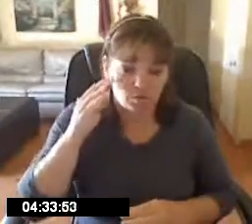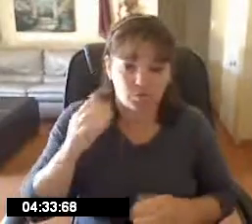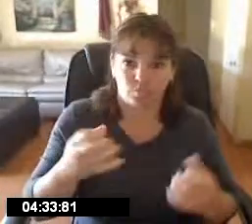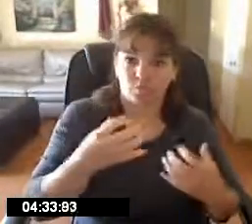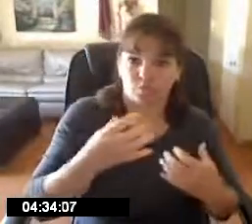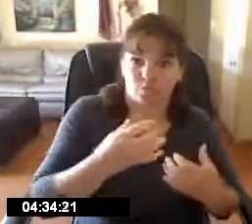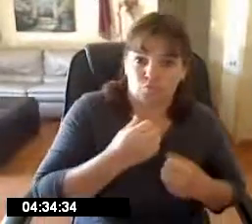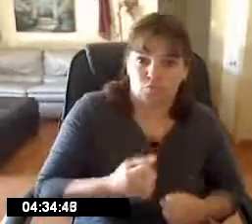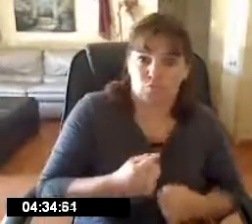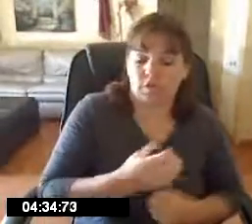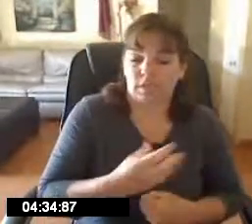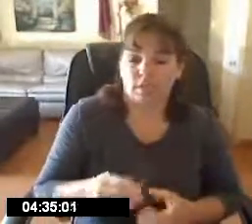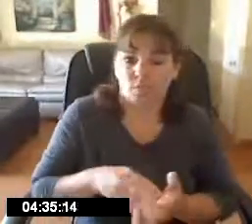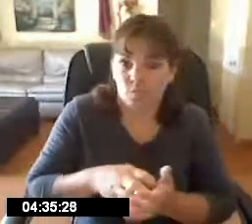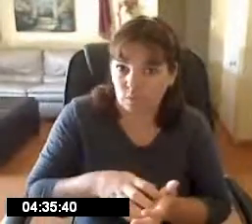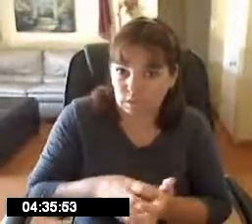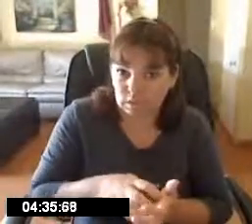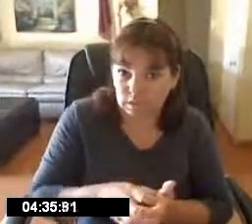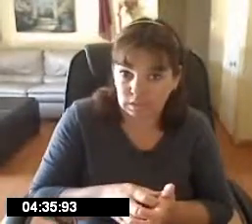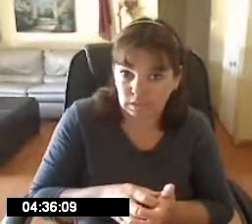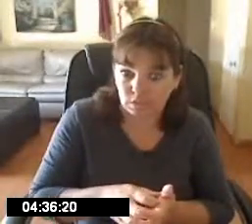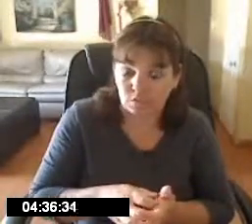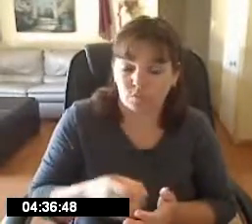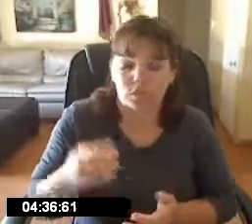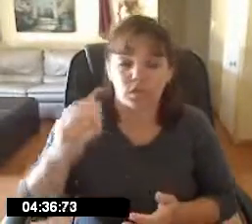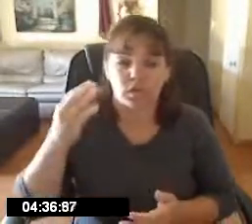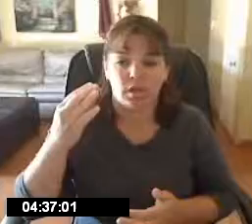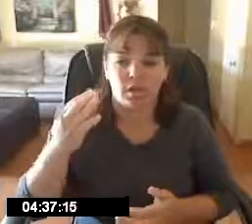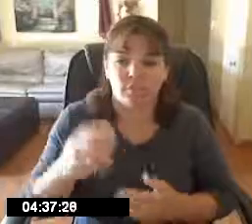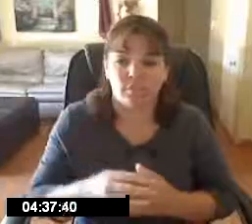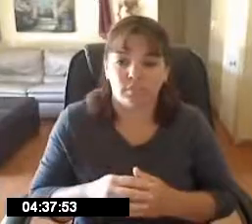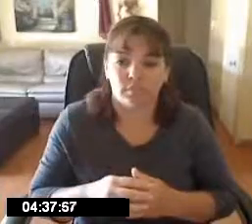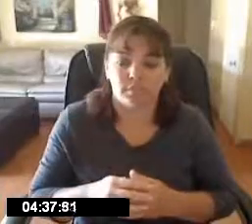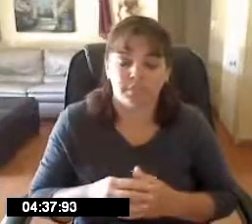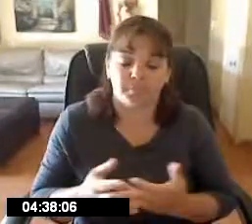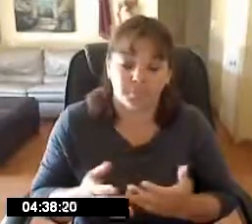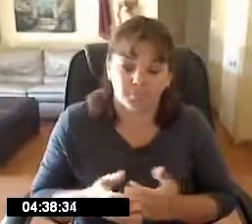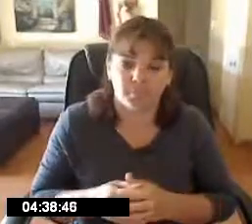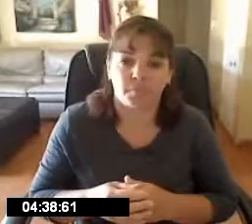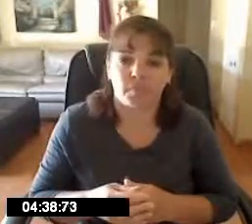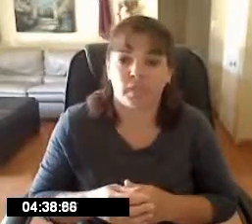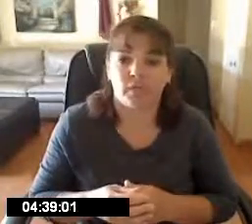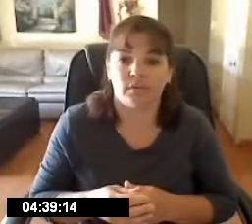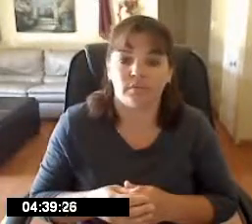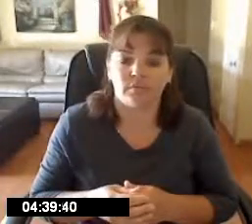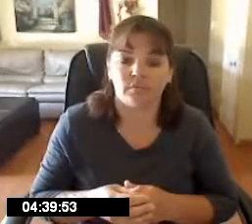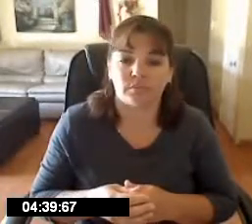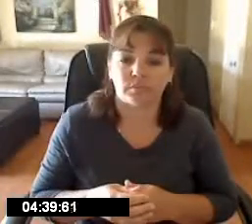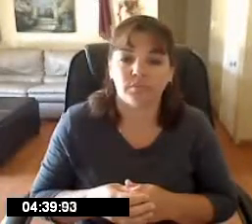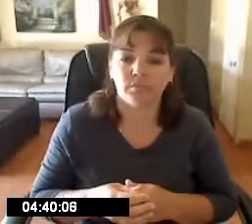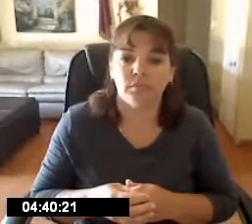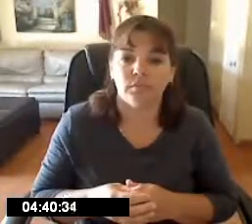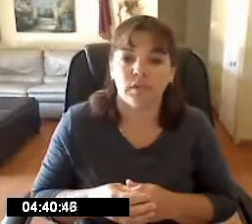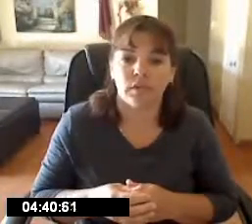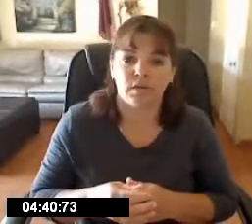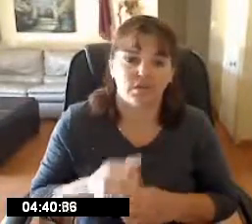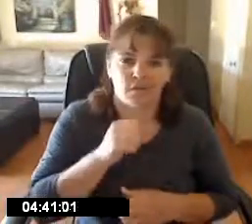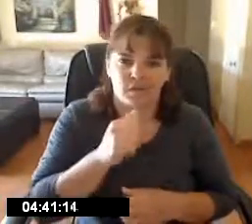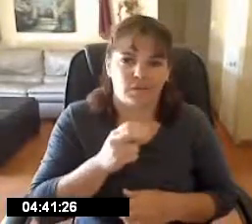needs. Recognizing strengths and weaknesses. Okay? I'm not going to read them all, but what